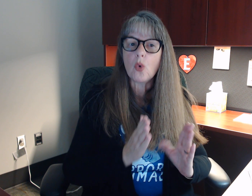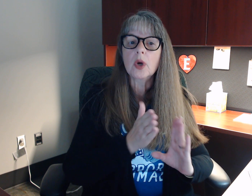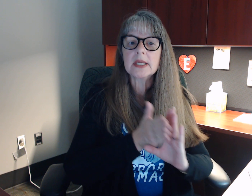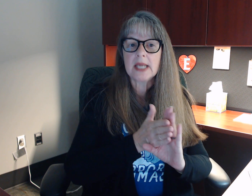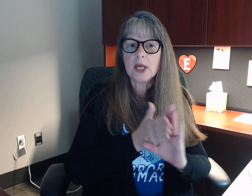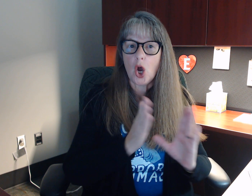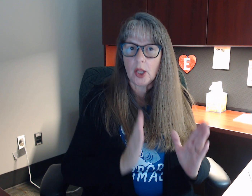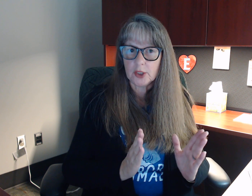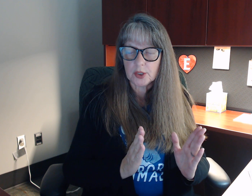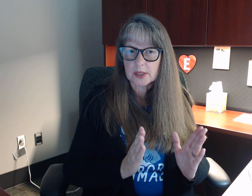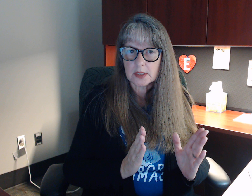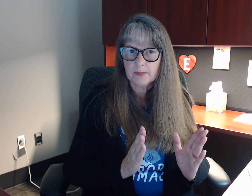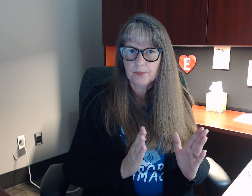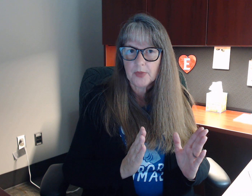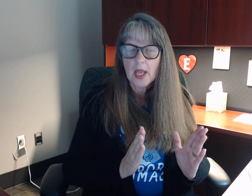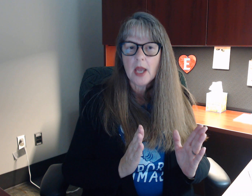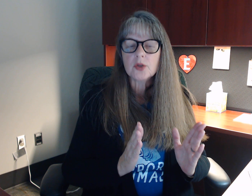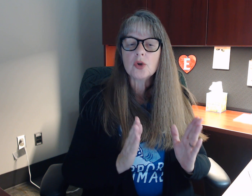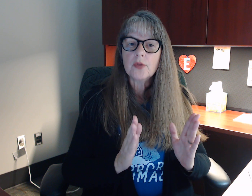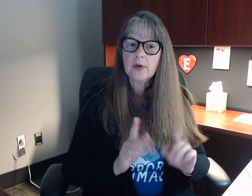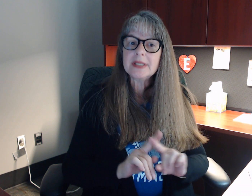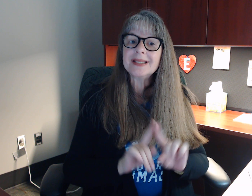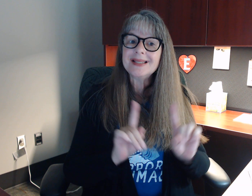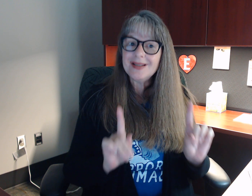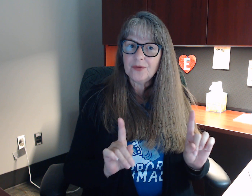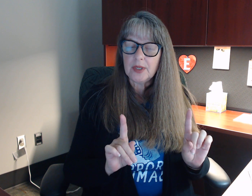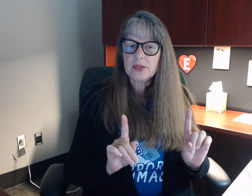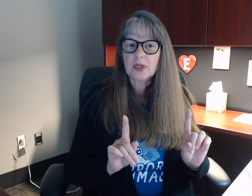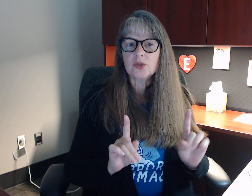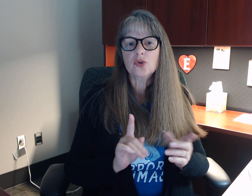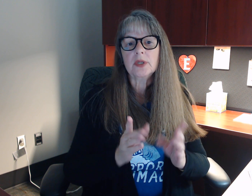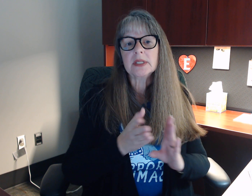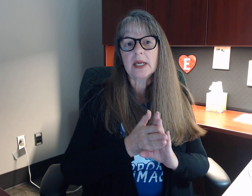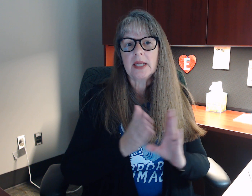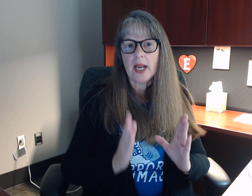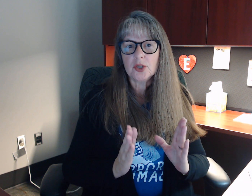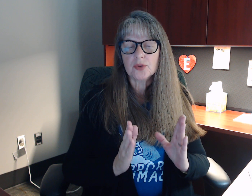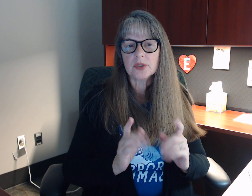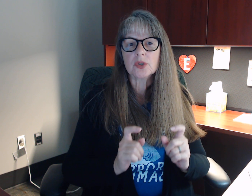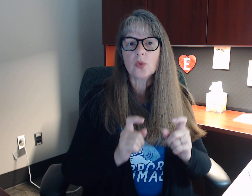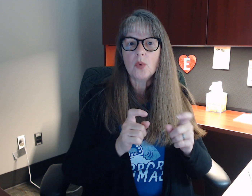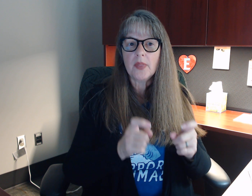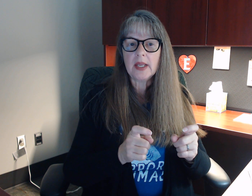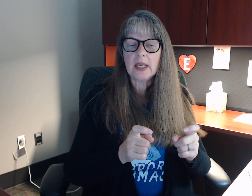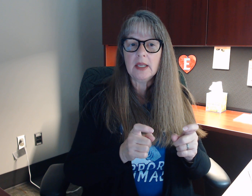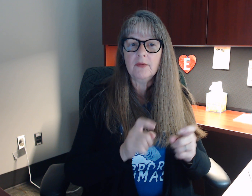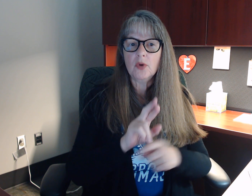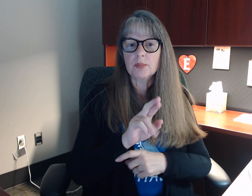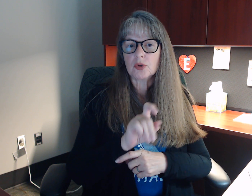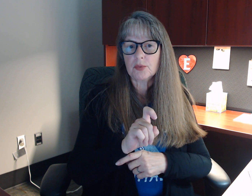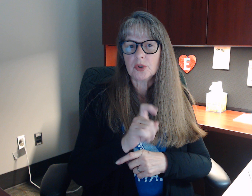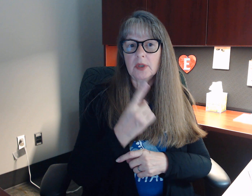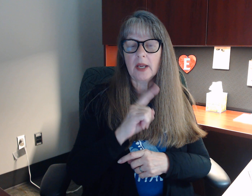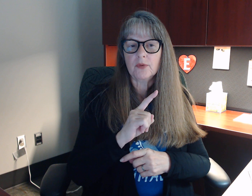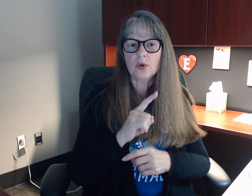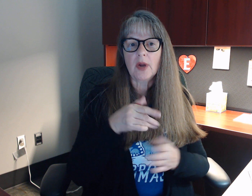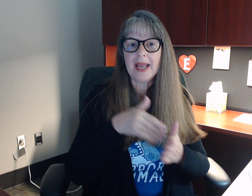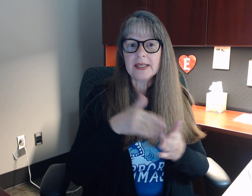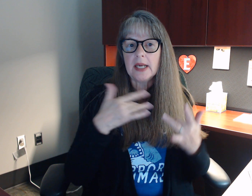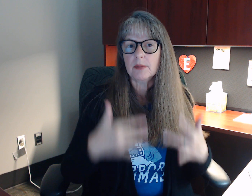a psychologist. So there is a difference, because usually a psychiatrist is the one that can give you a prescription like for